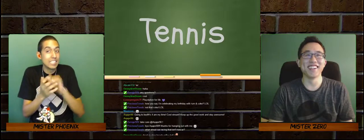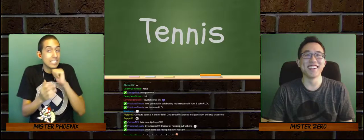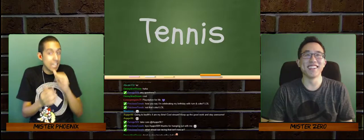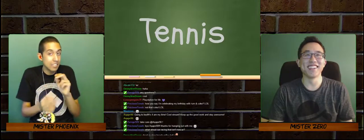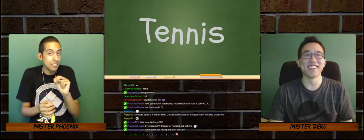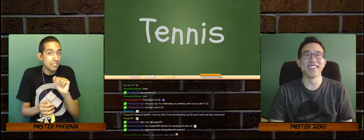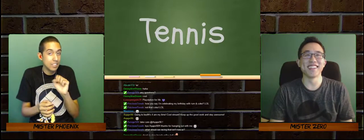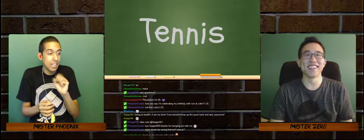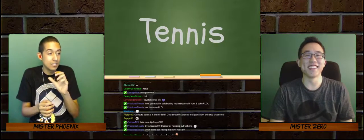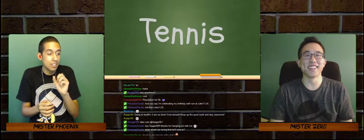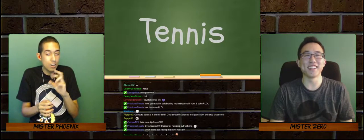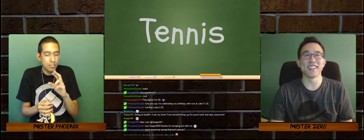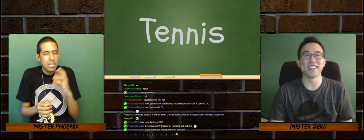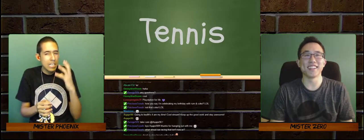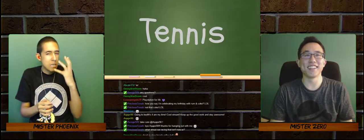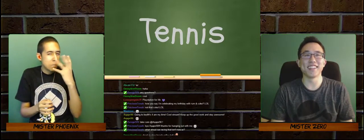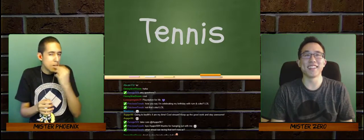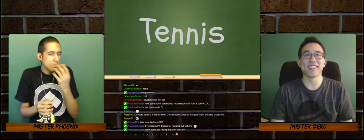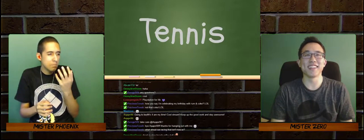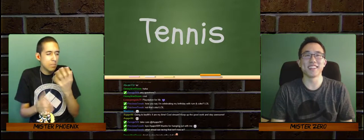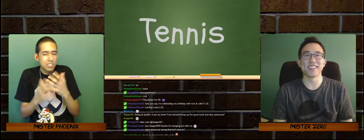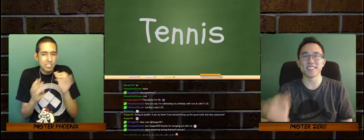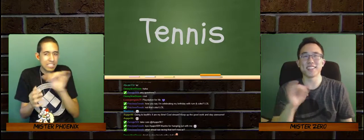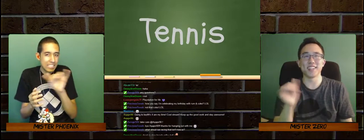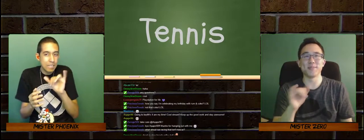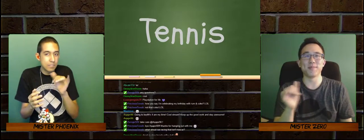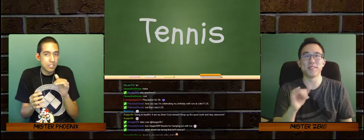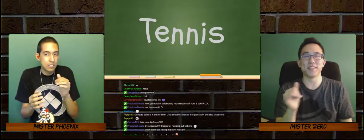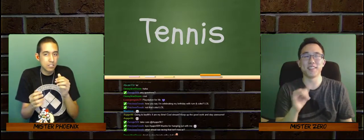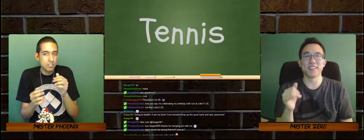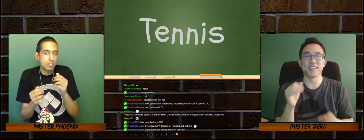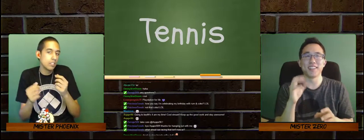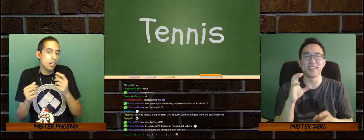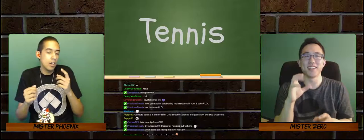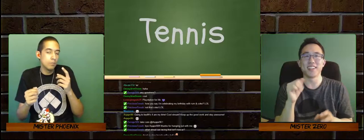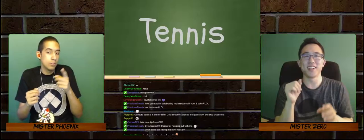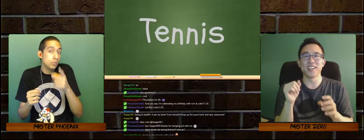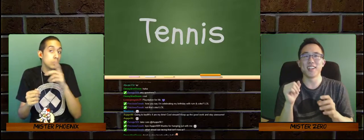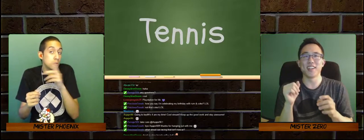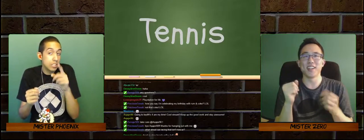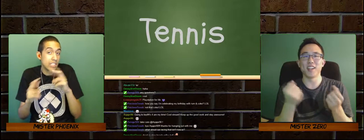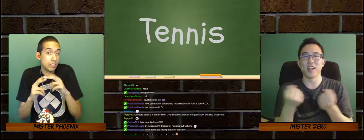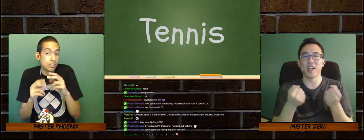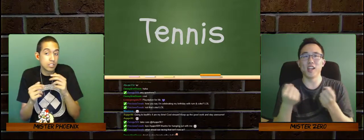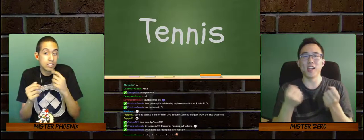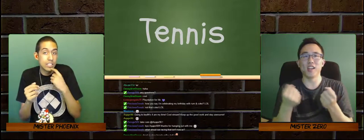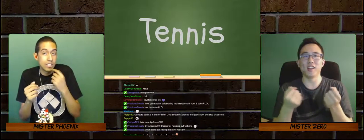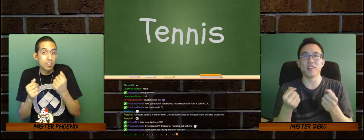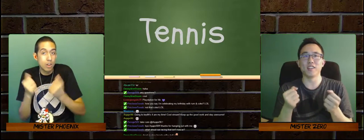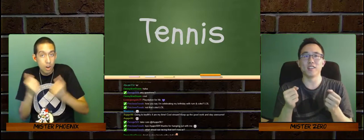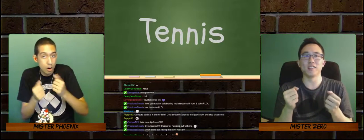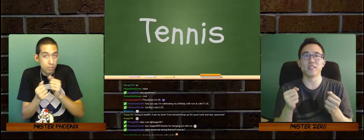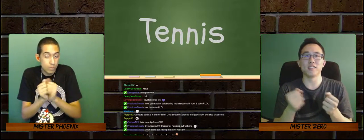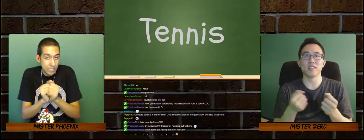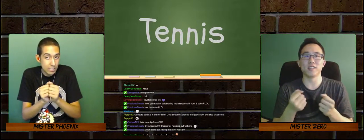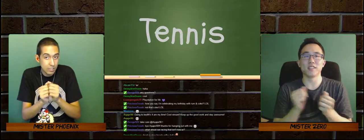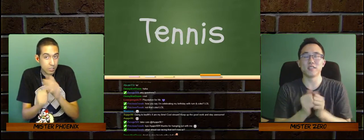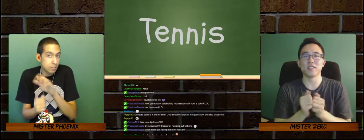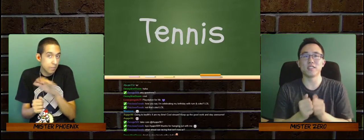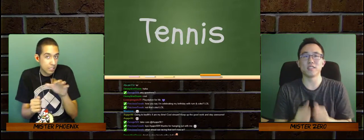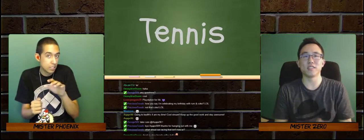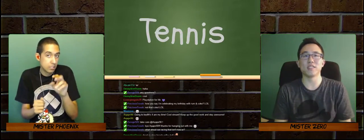that's not NASCAR? Pretty much the same thing. You can either say car